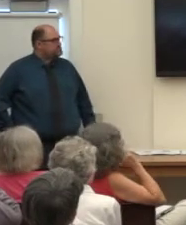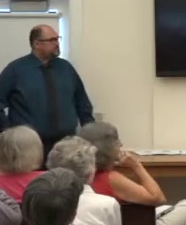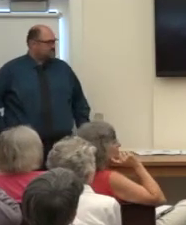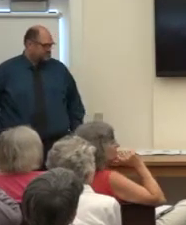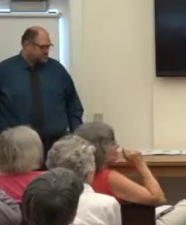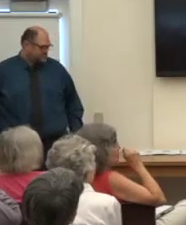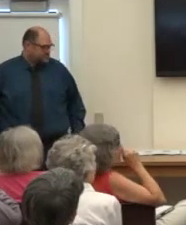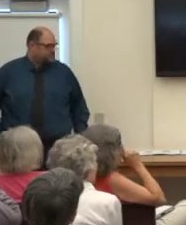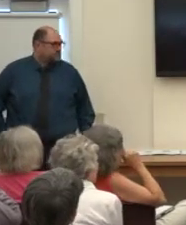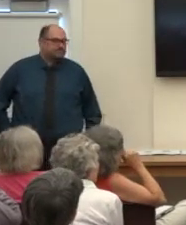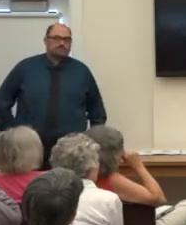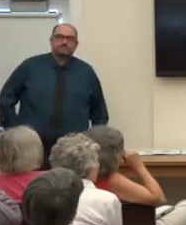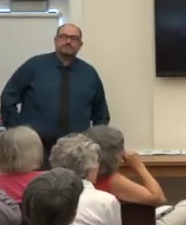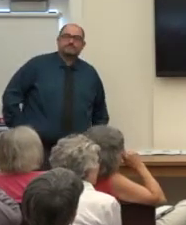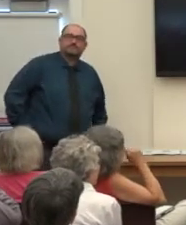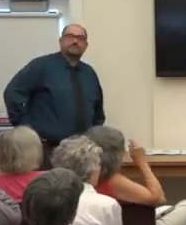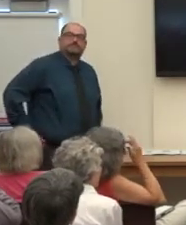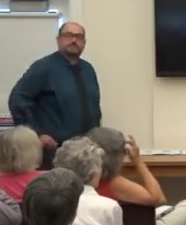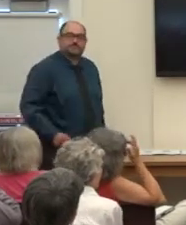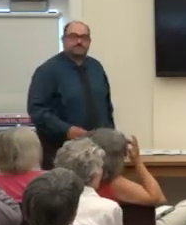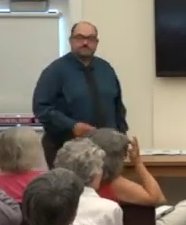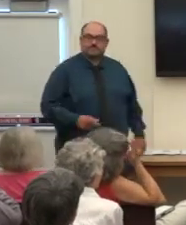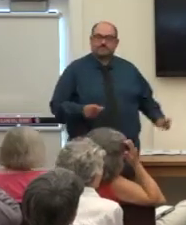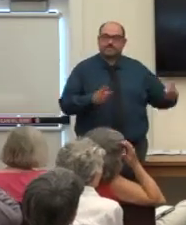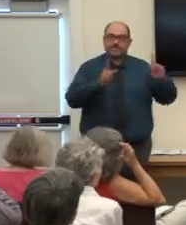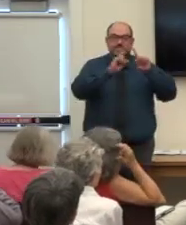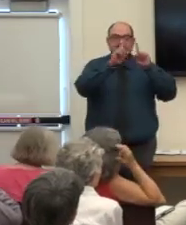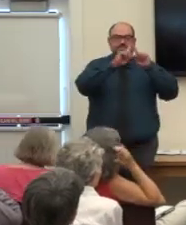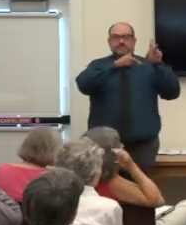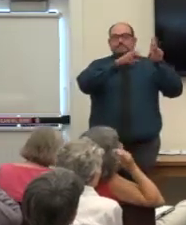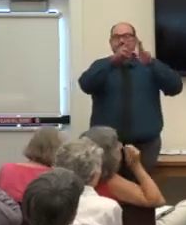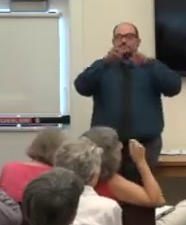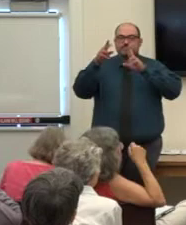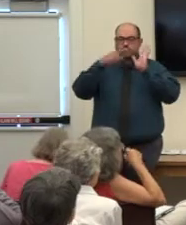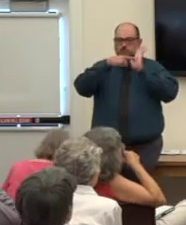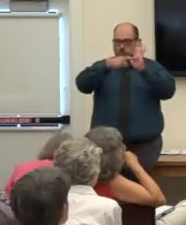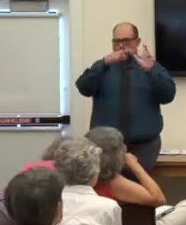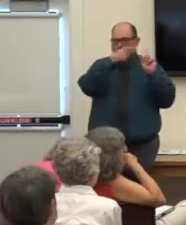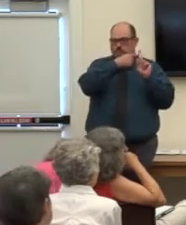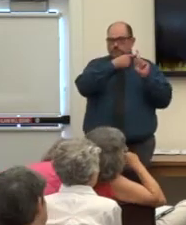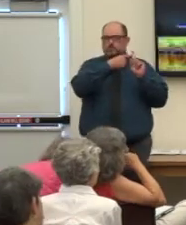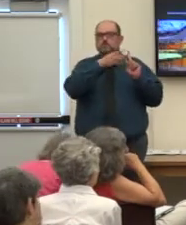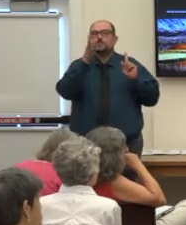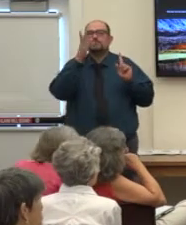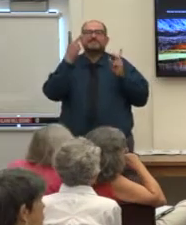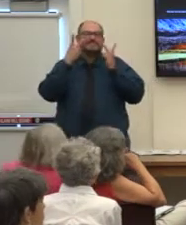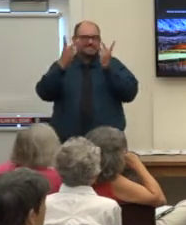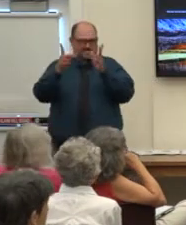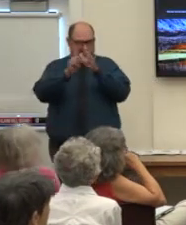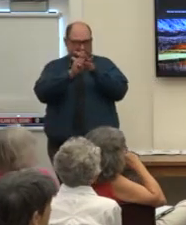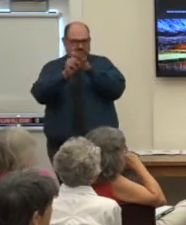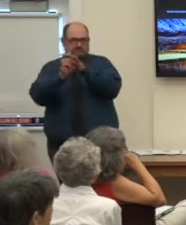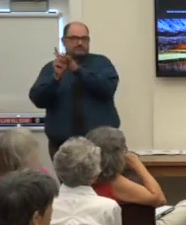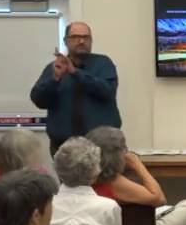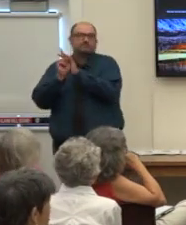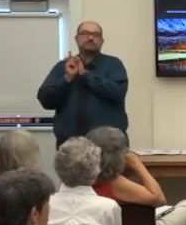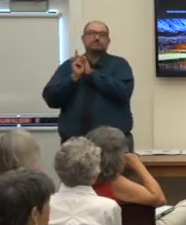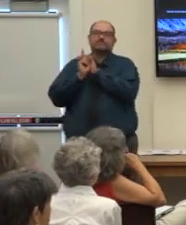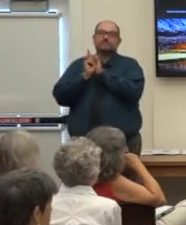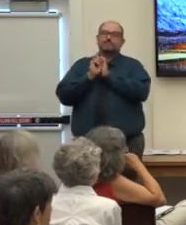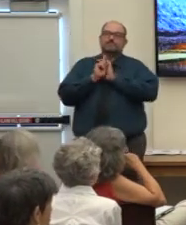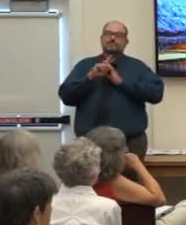You'll see in all of these pieces, or here in all these pieces, that people referred to people